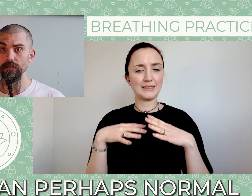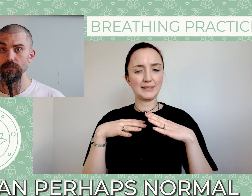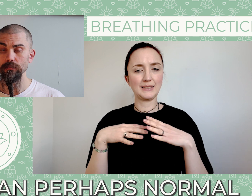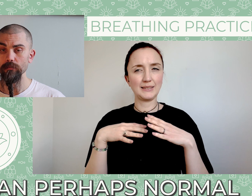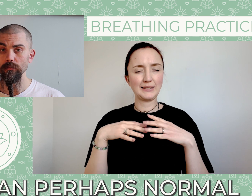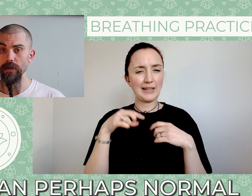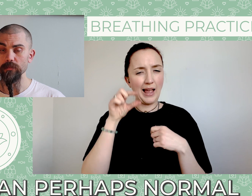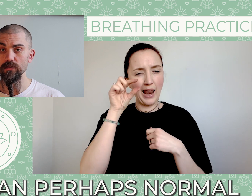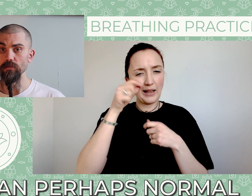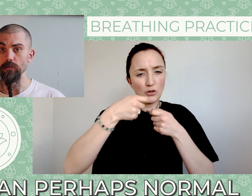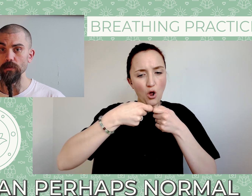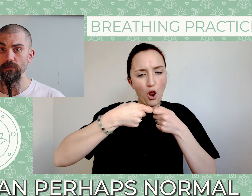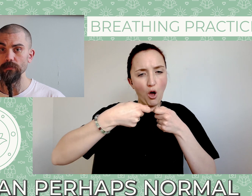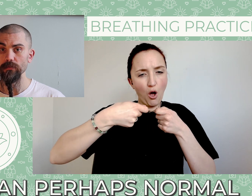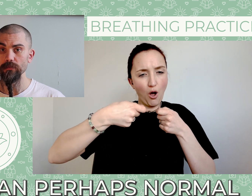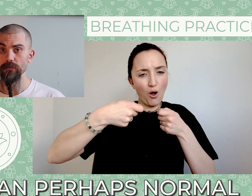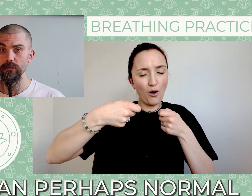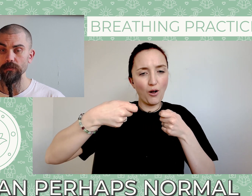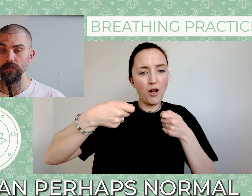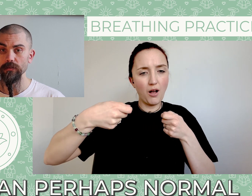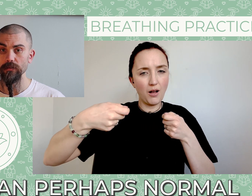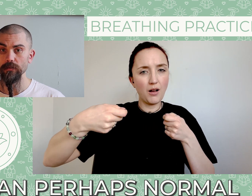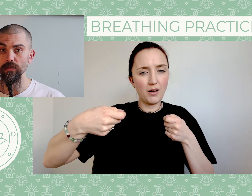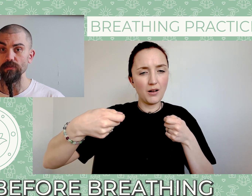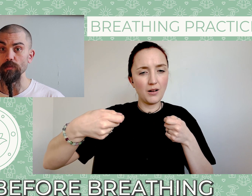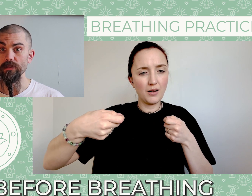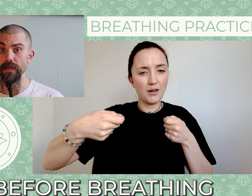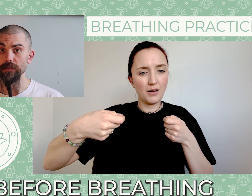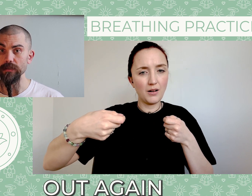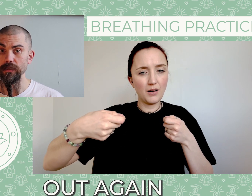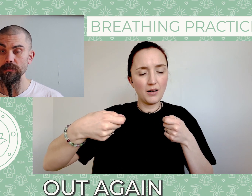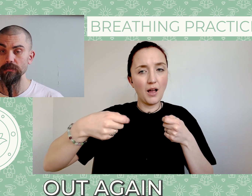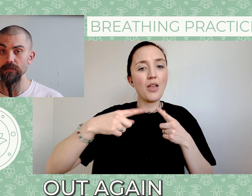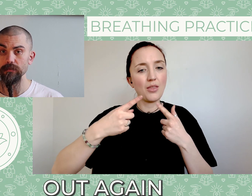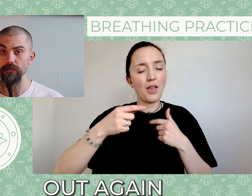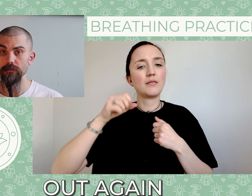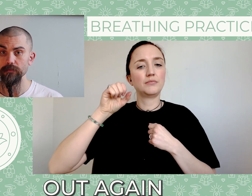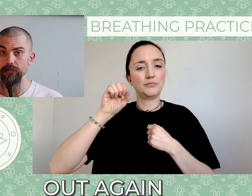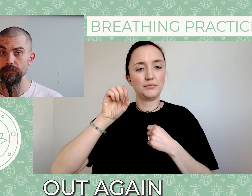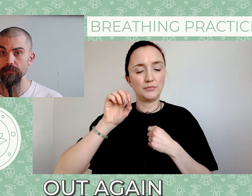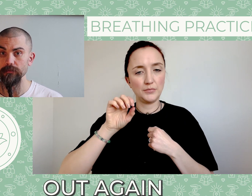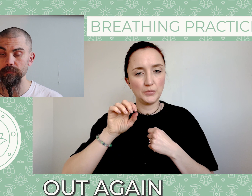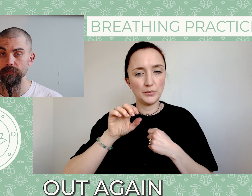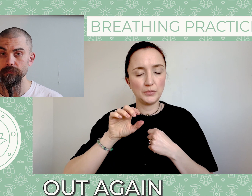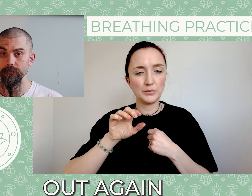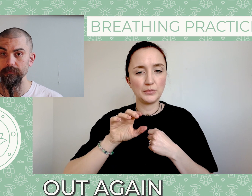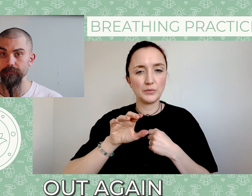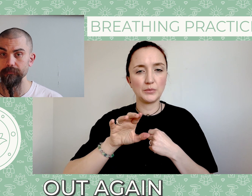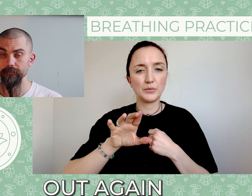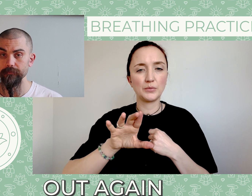longer than perhaps normal before breathing out again.